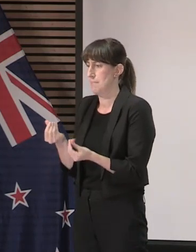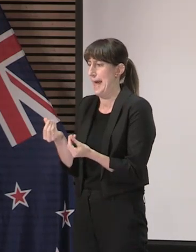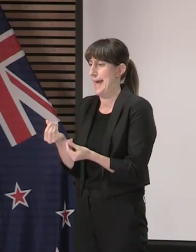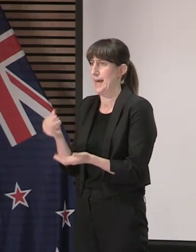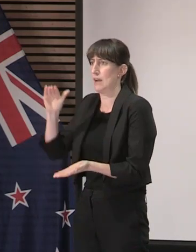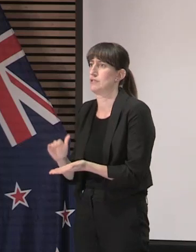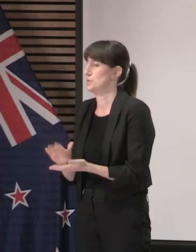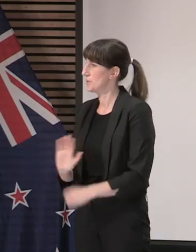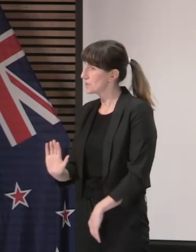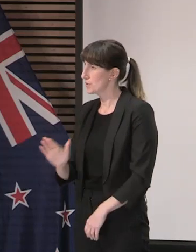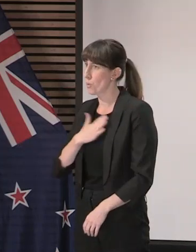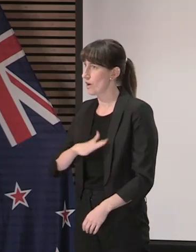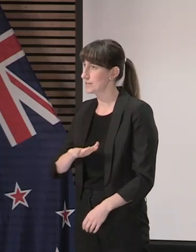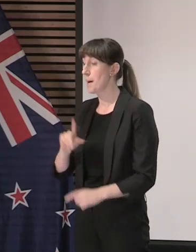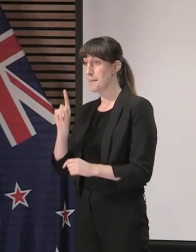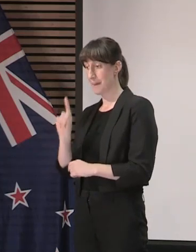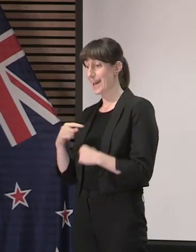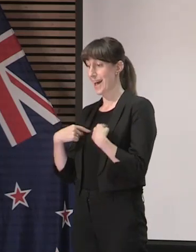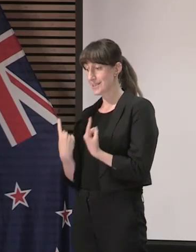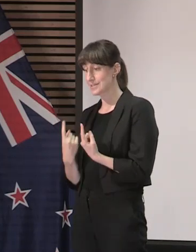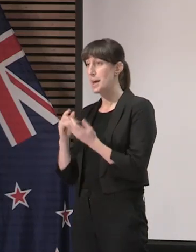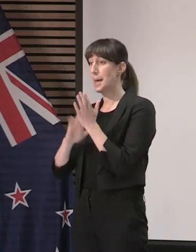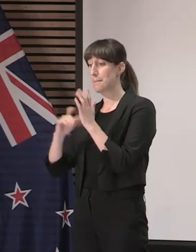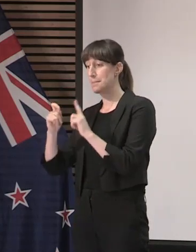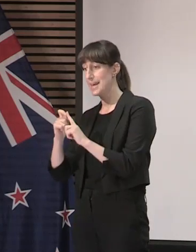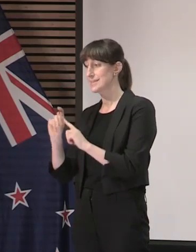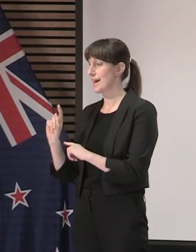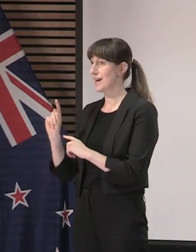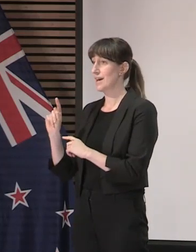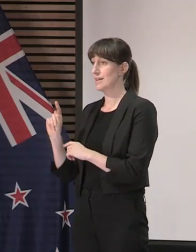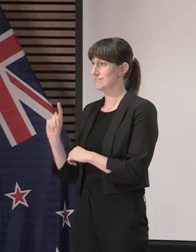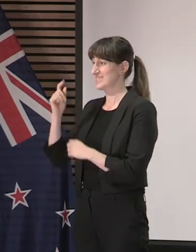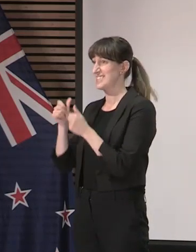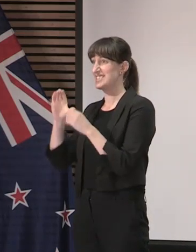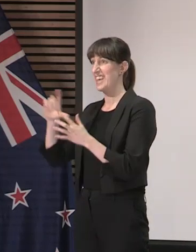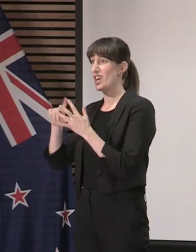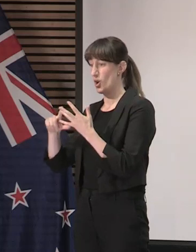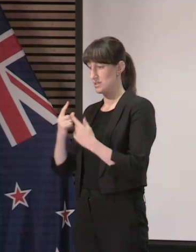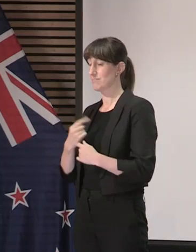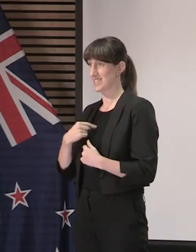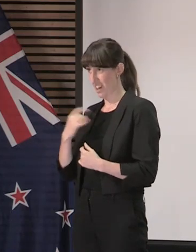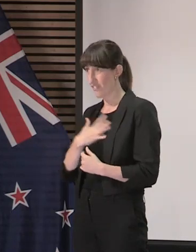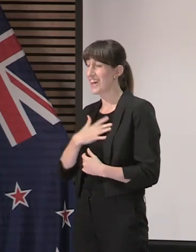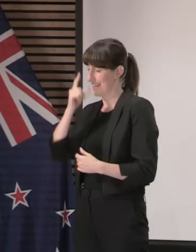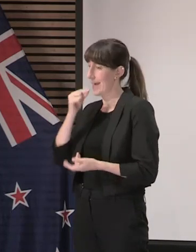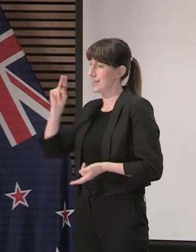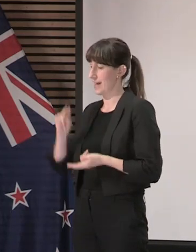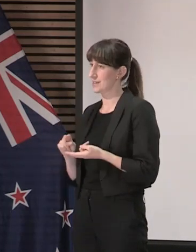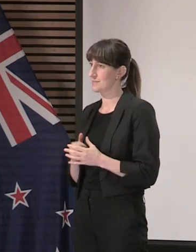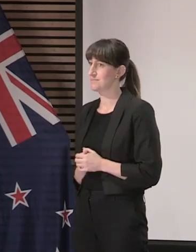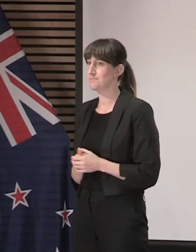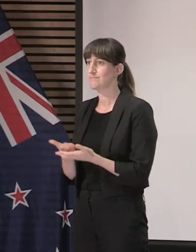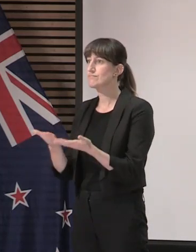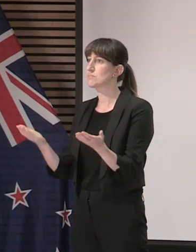ministers. This is where we can take action, and that is why we have. I'm happy to take your questions. Minister, what details can you give us